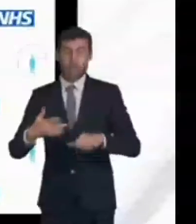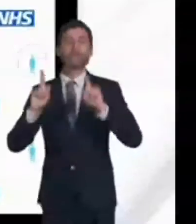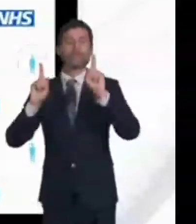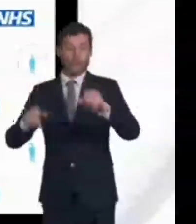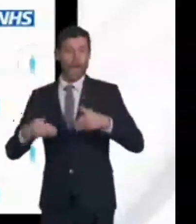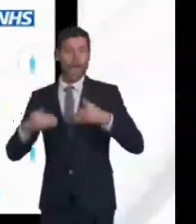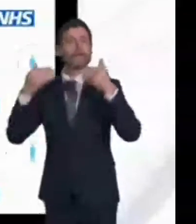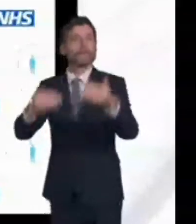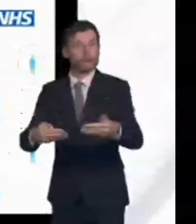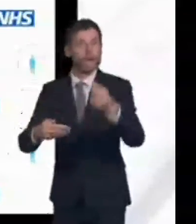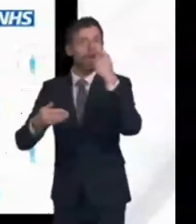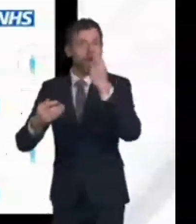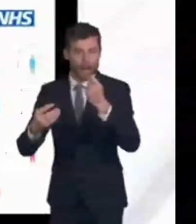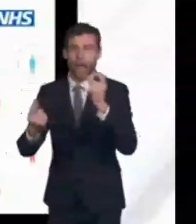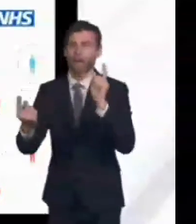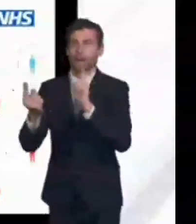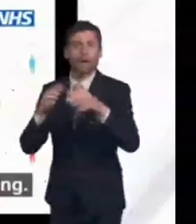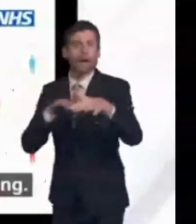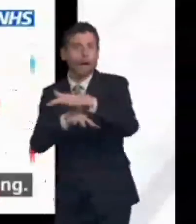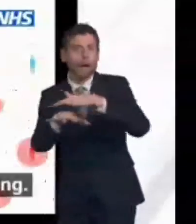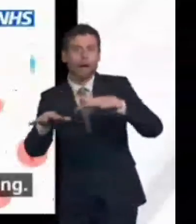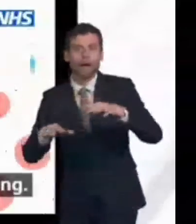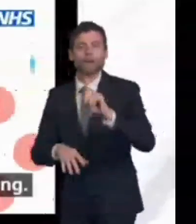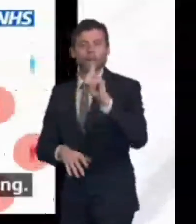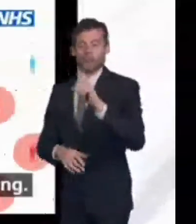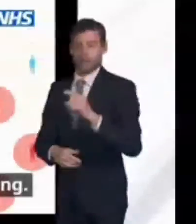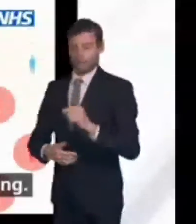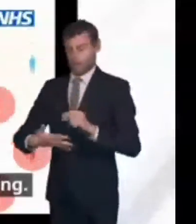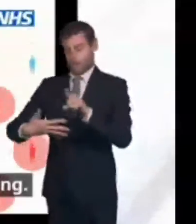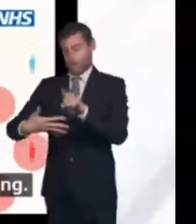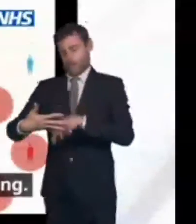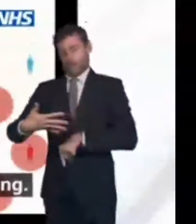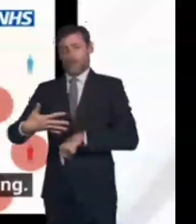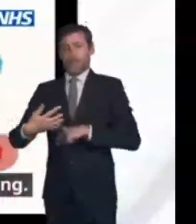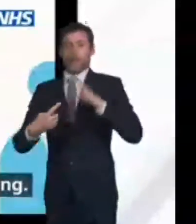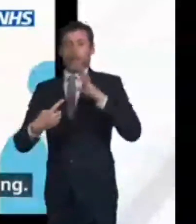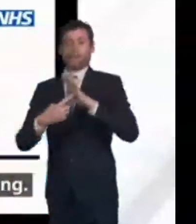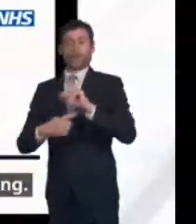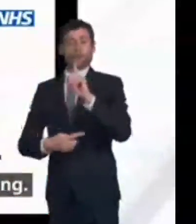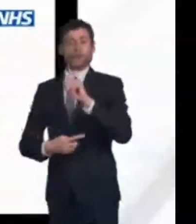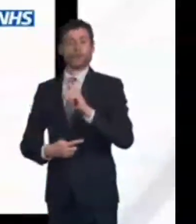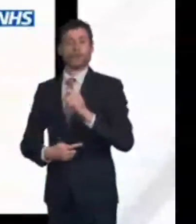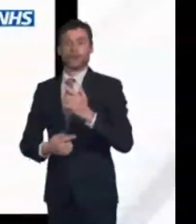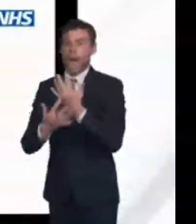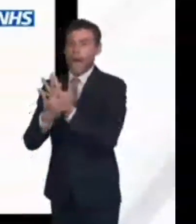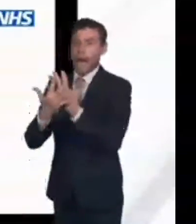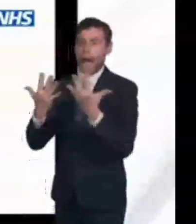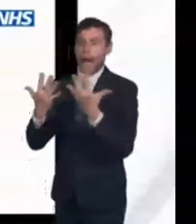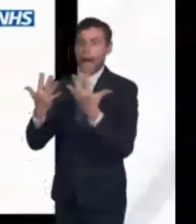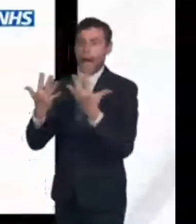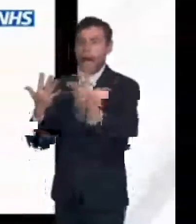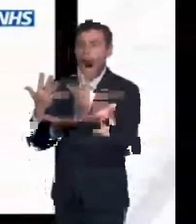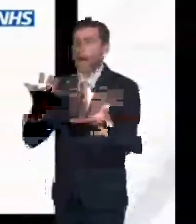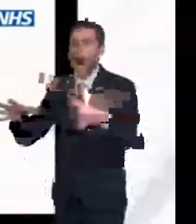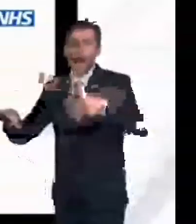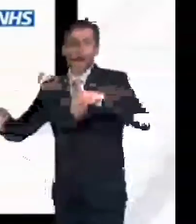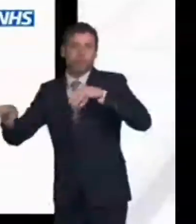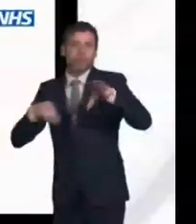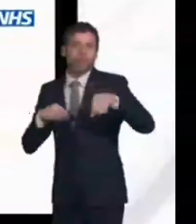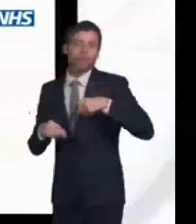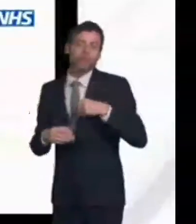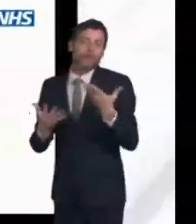is the rate of infection. We have to make sure this is decreasing. All viruses